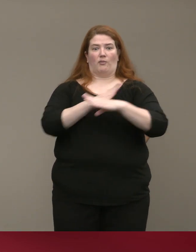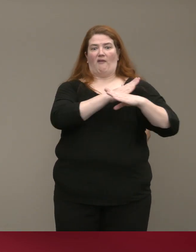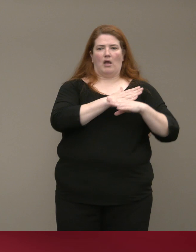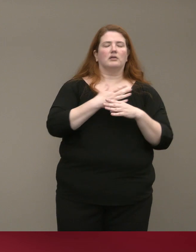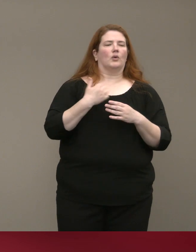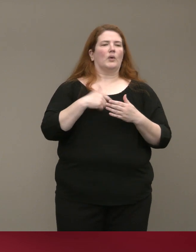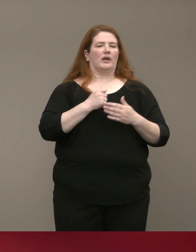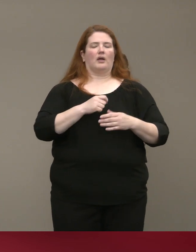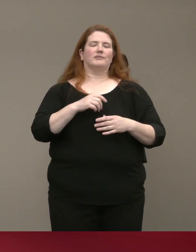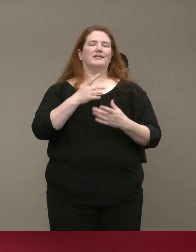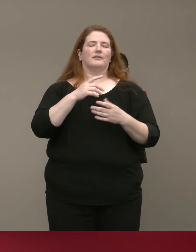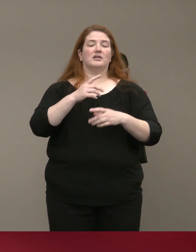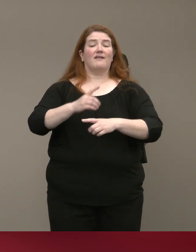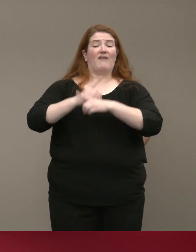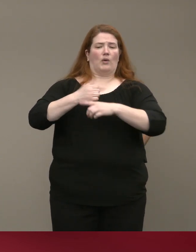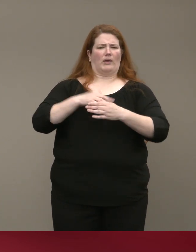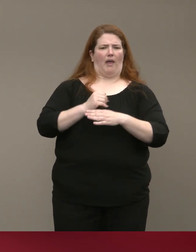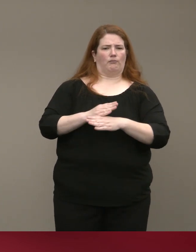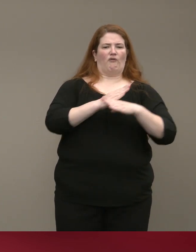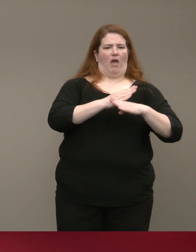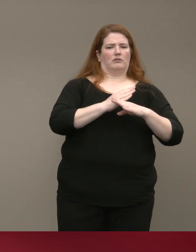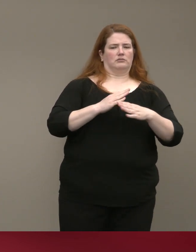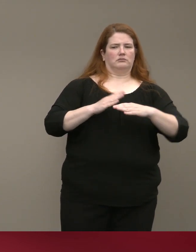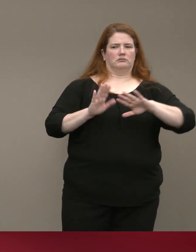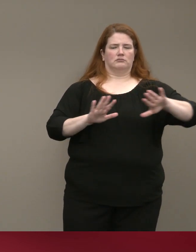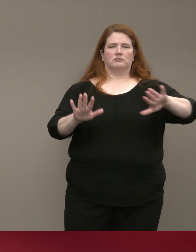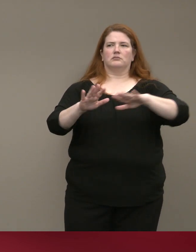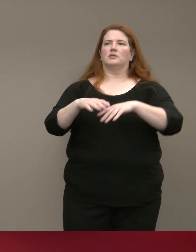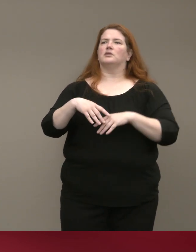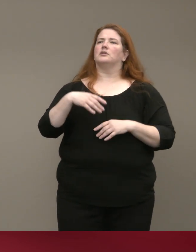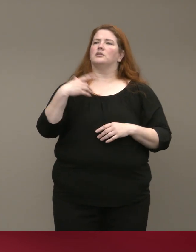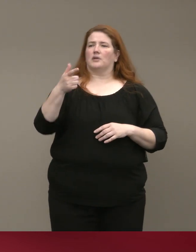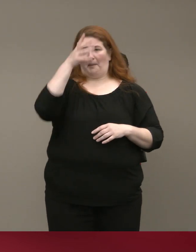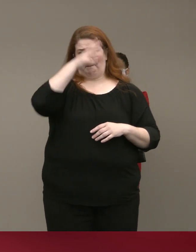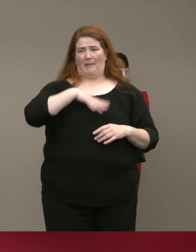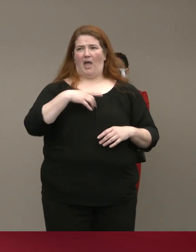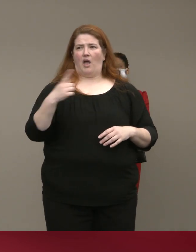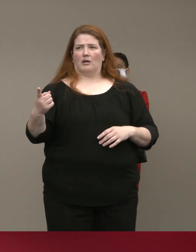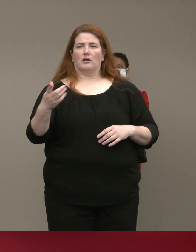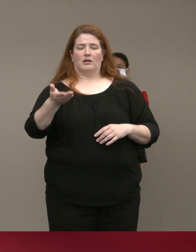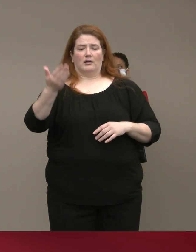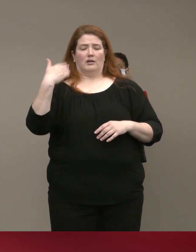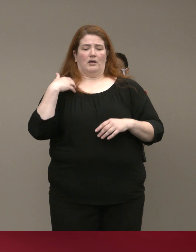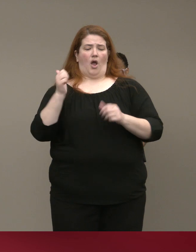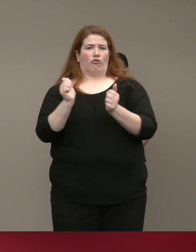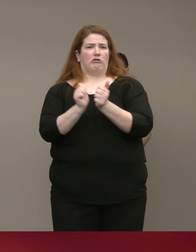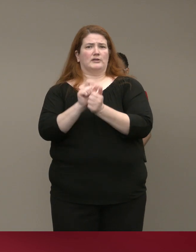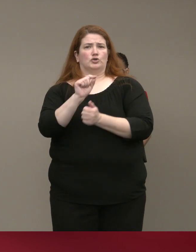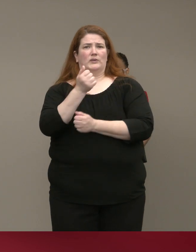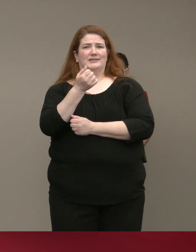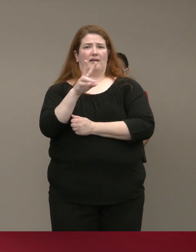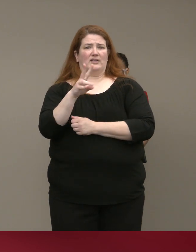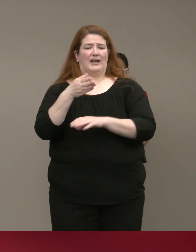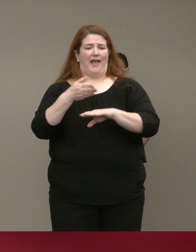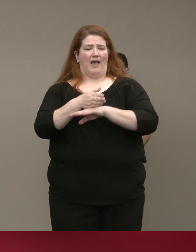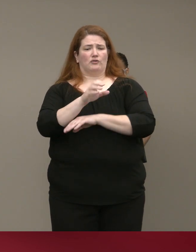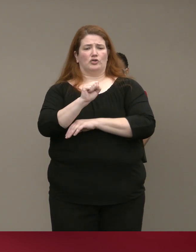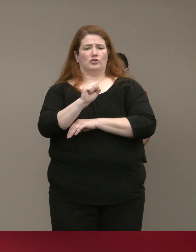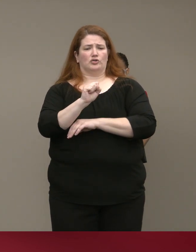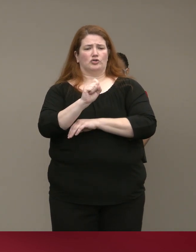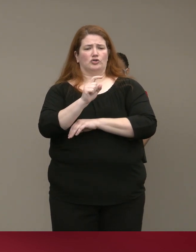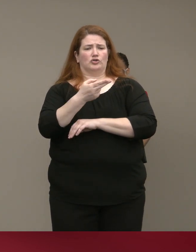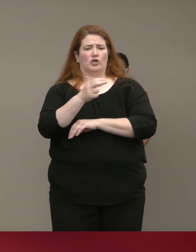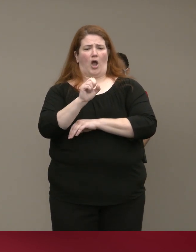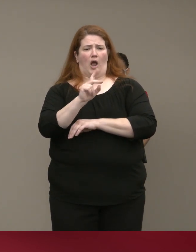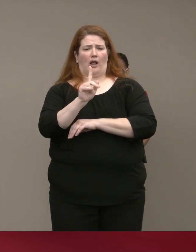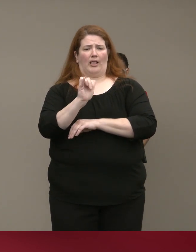avoid any sort of backlash as we had when they were arrested in September of 2017 after the Stockley protests, and they turned around and